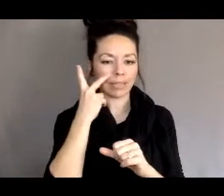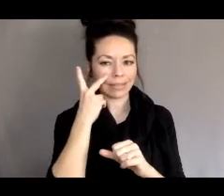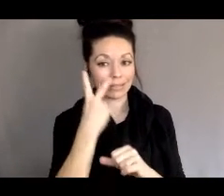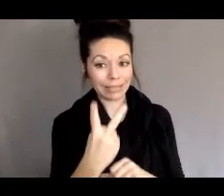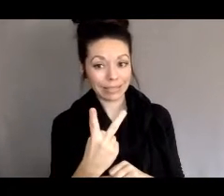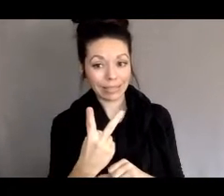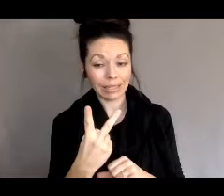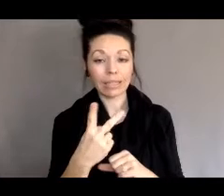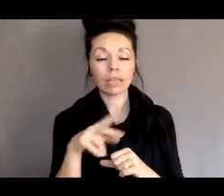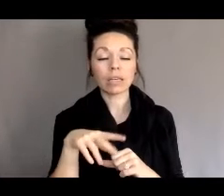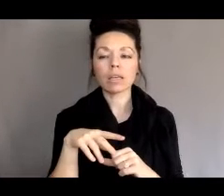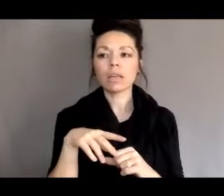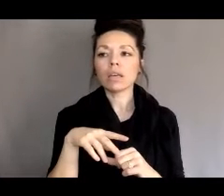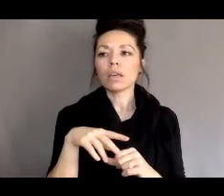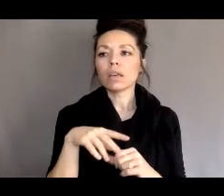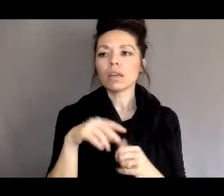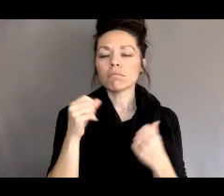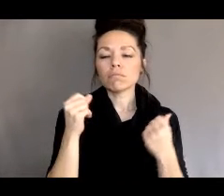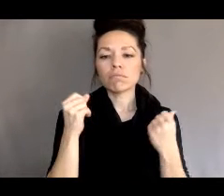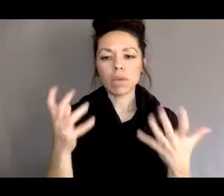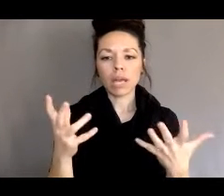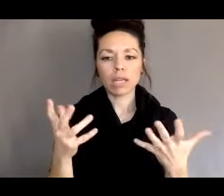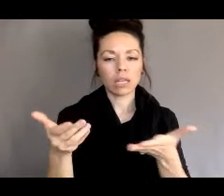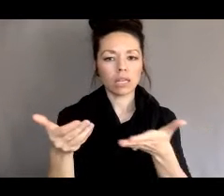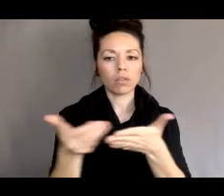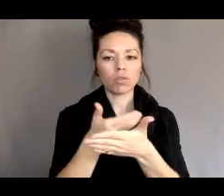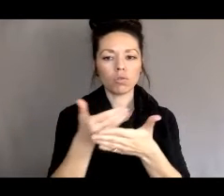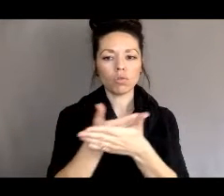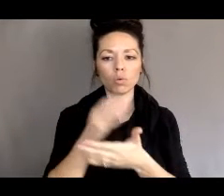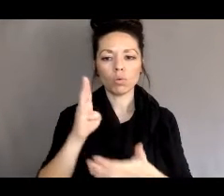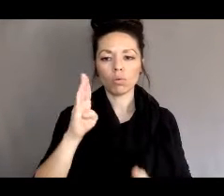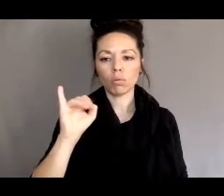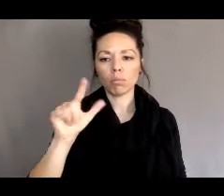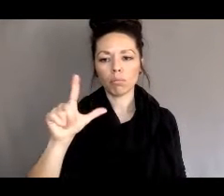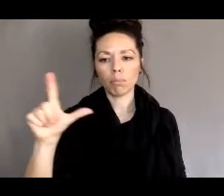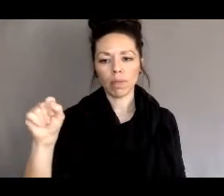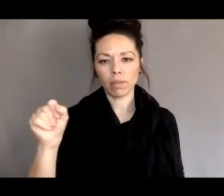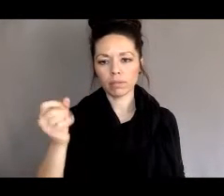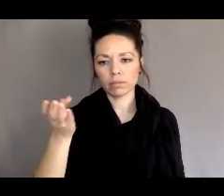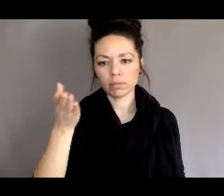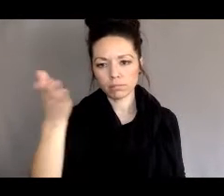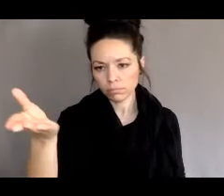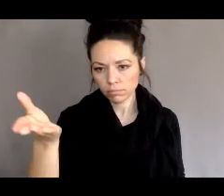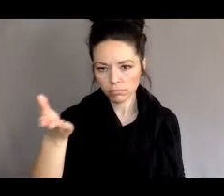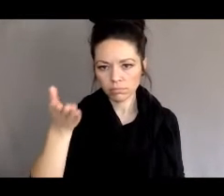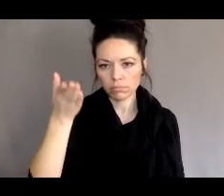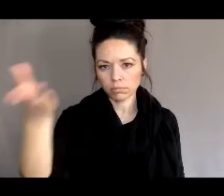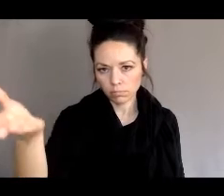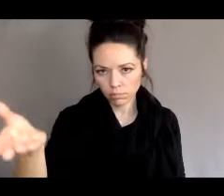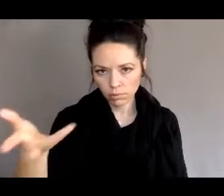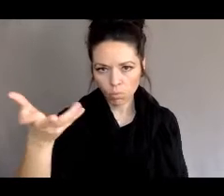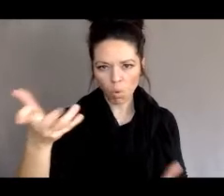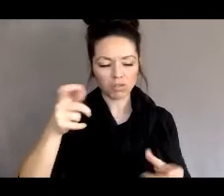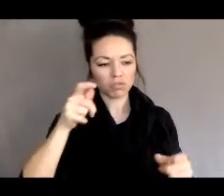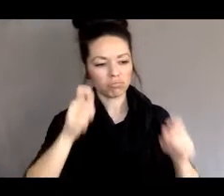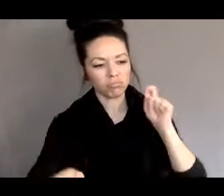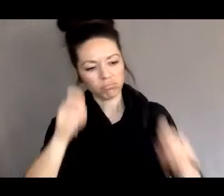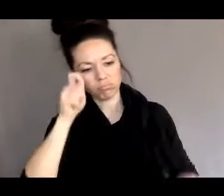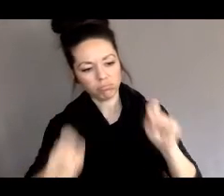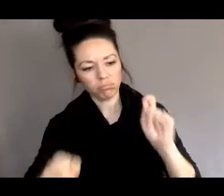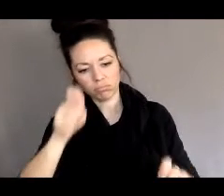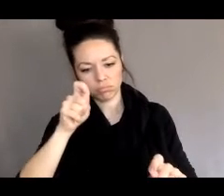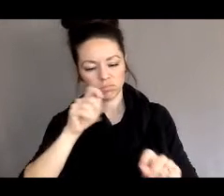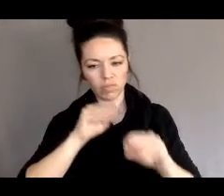not, we see a lot of new election bills get dropped and introduced to try to modify, correct,